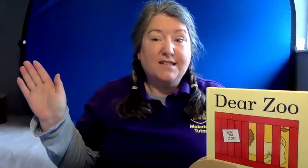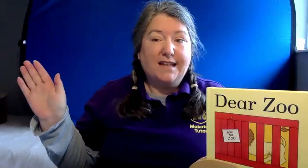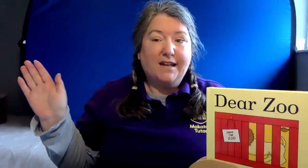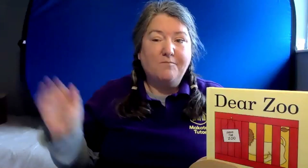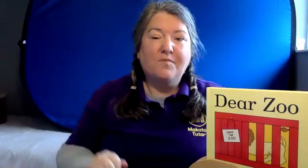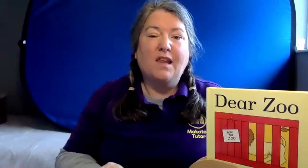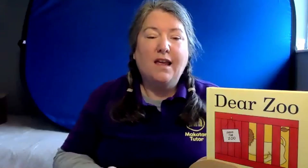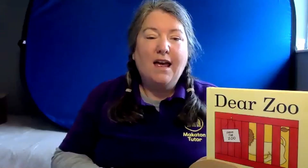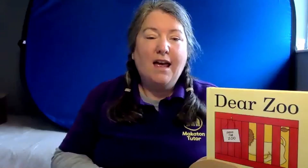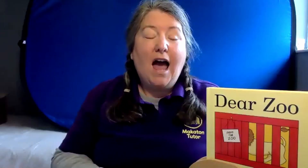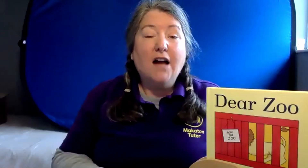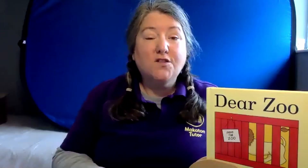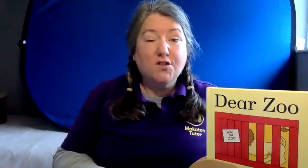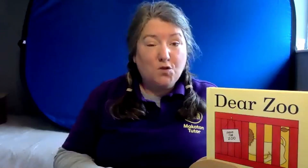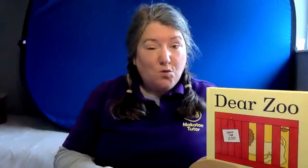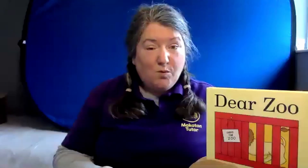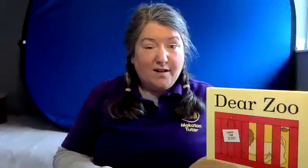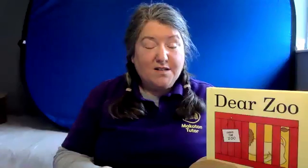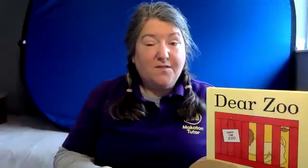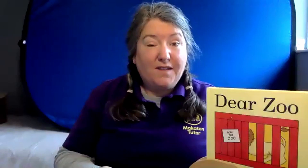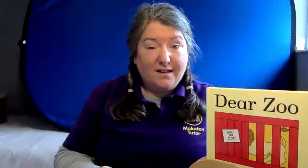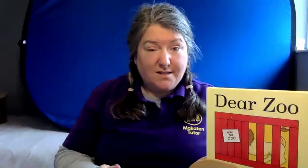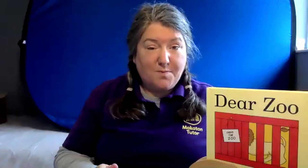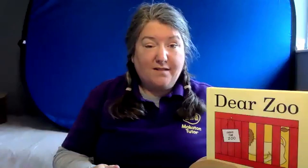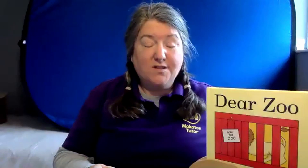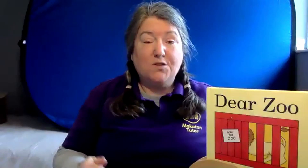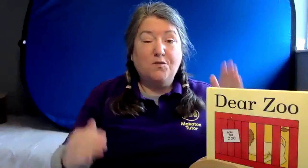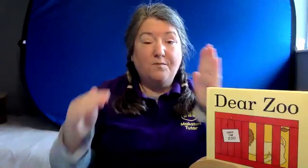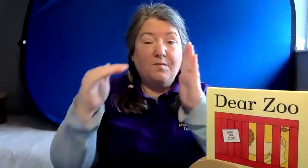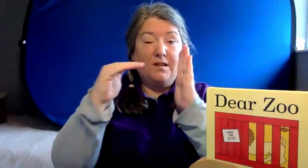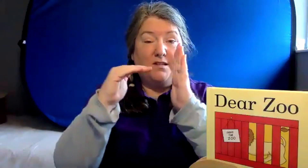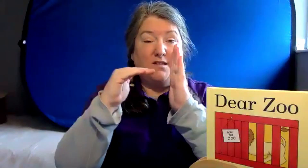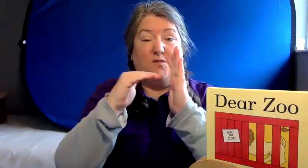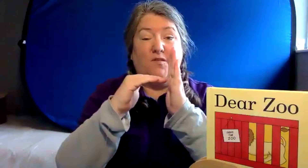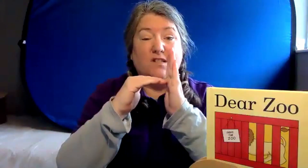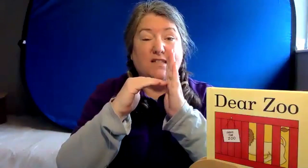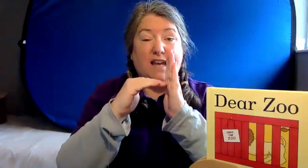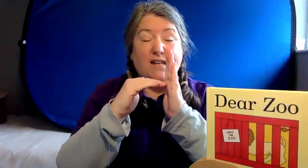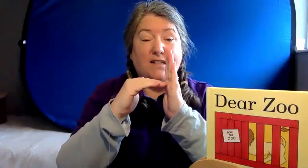dear. Zoo, we're going to finger spell zoo. So we've got a Z